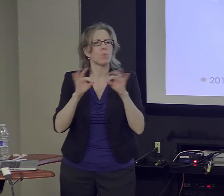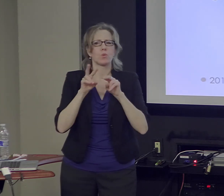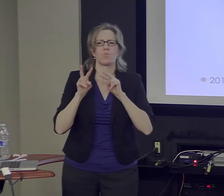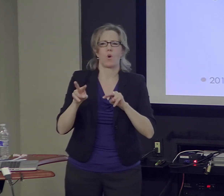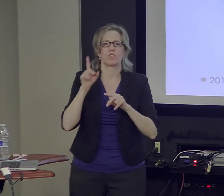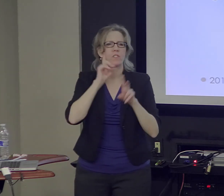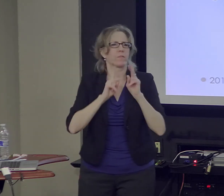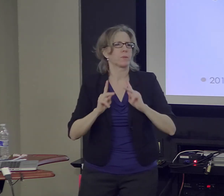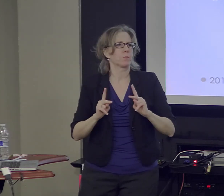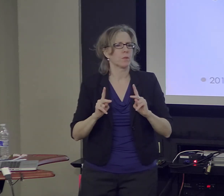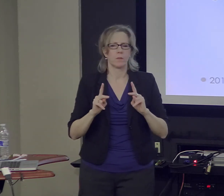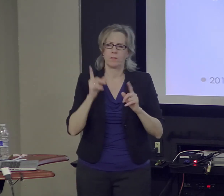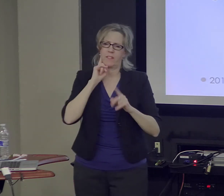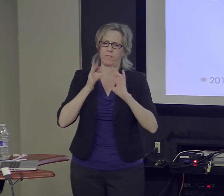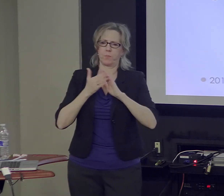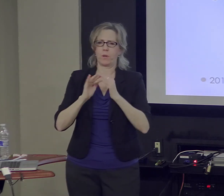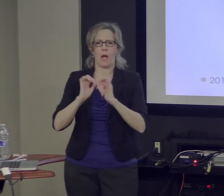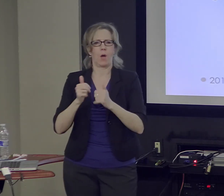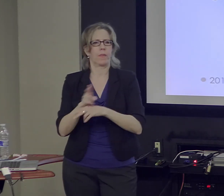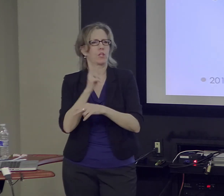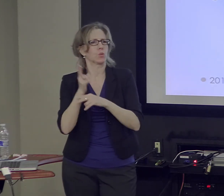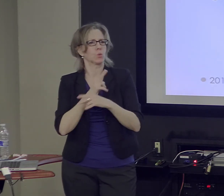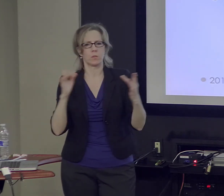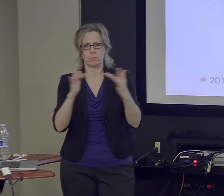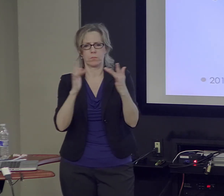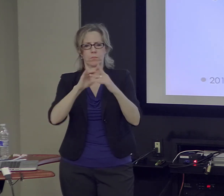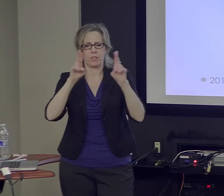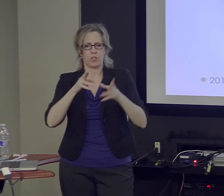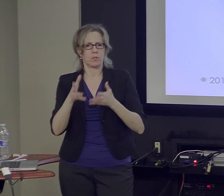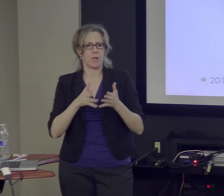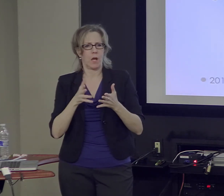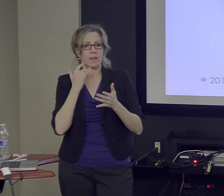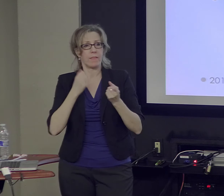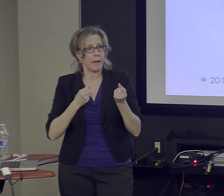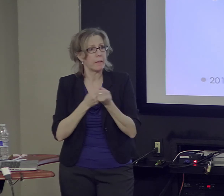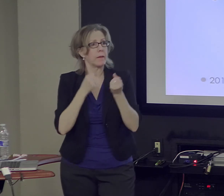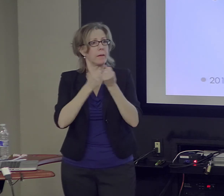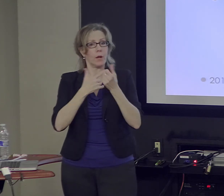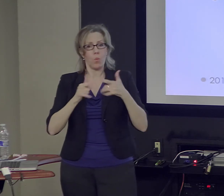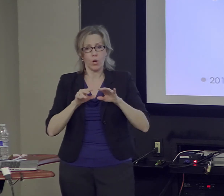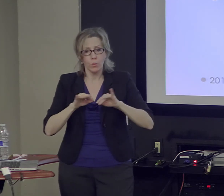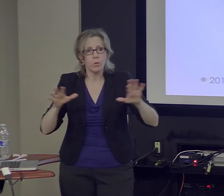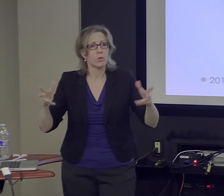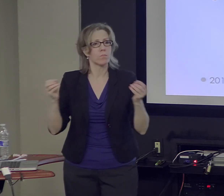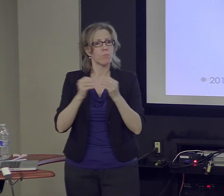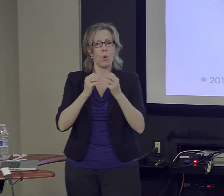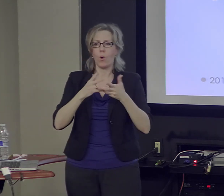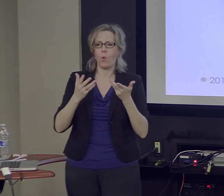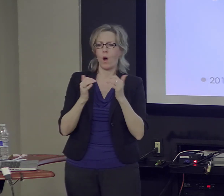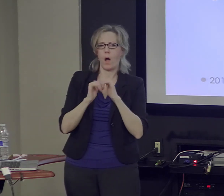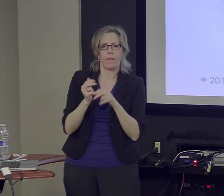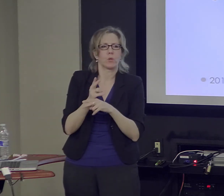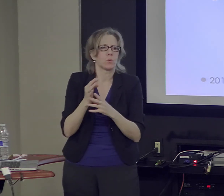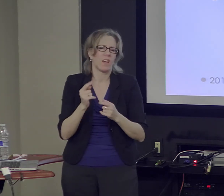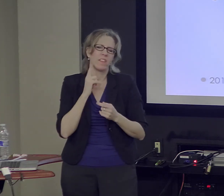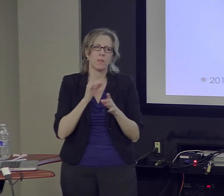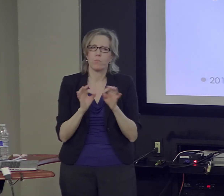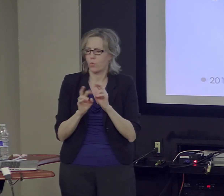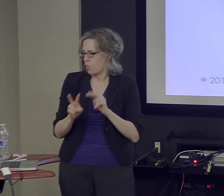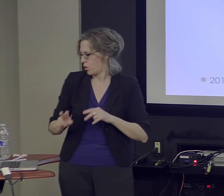two individuals come together who don't share a common language. And then families. Could international sign language, could contact